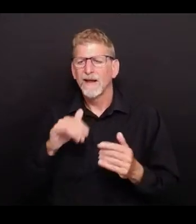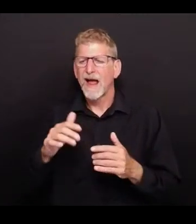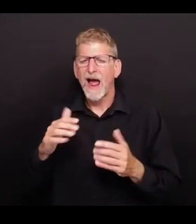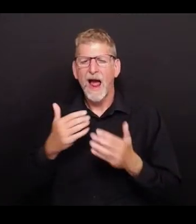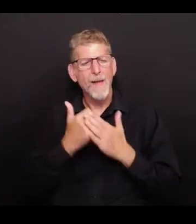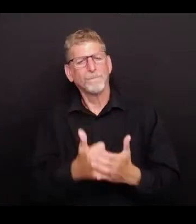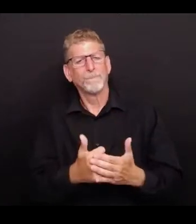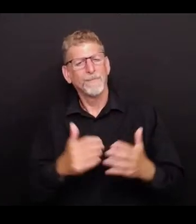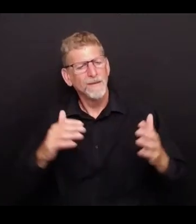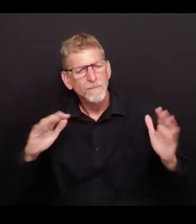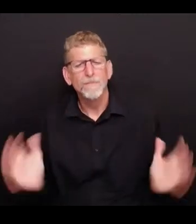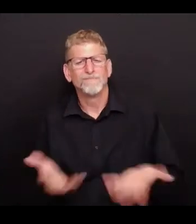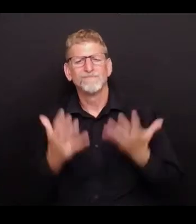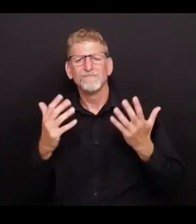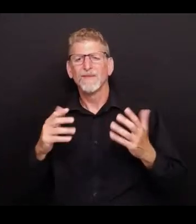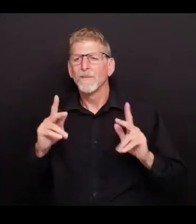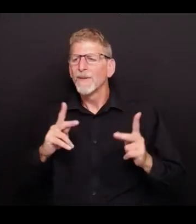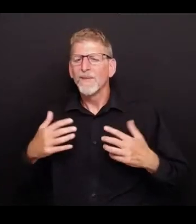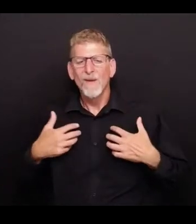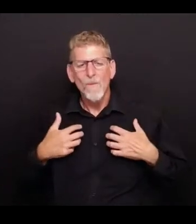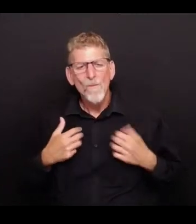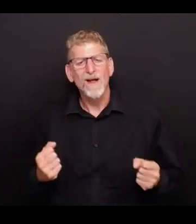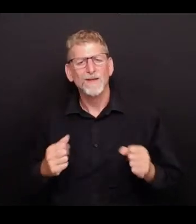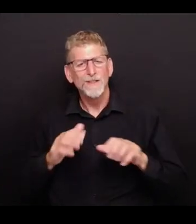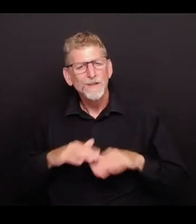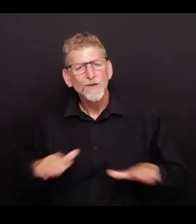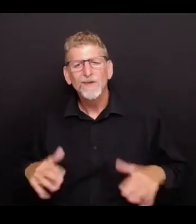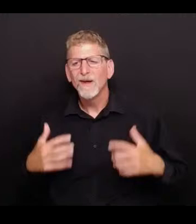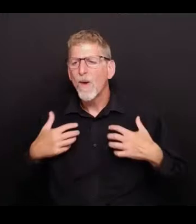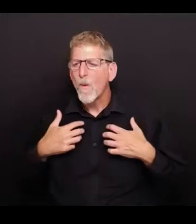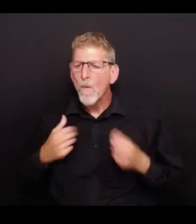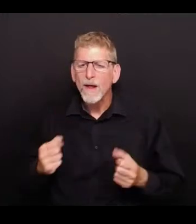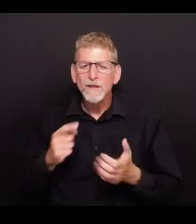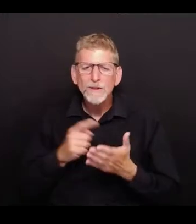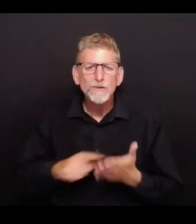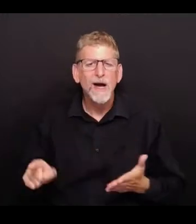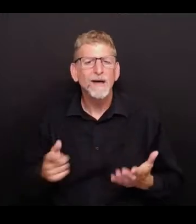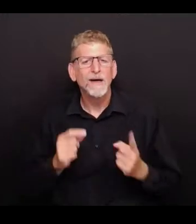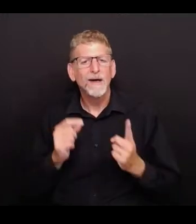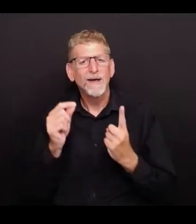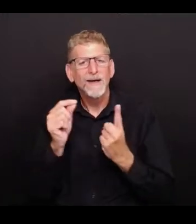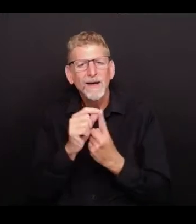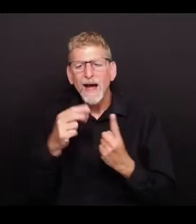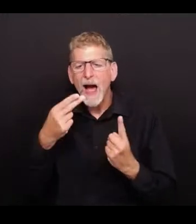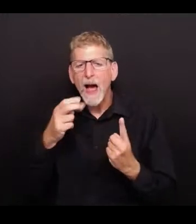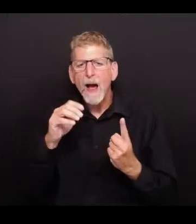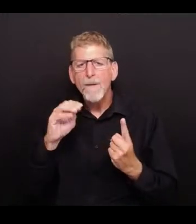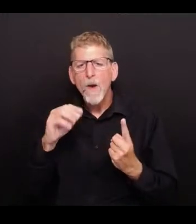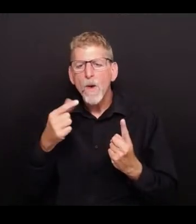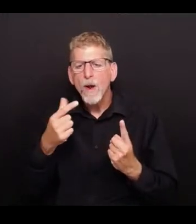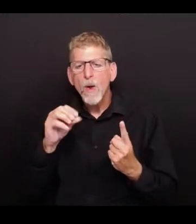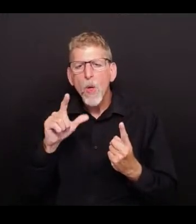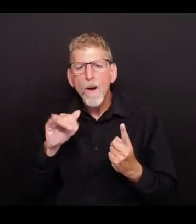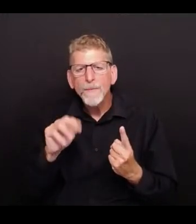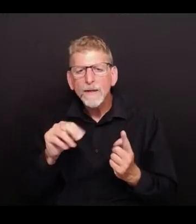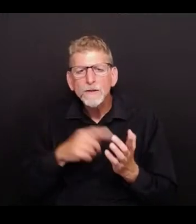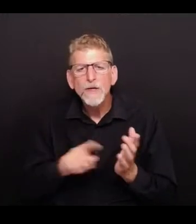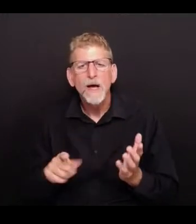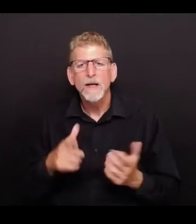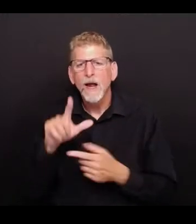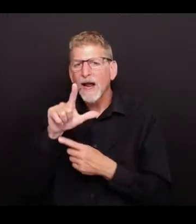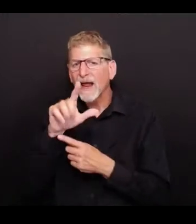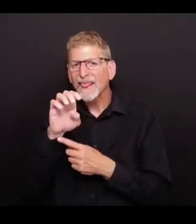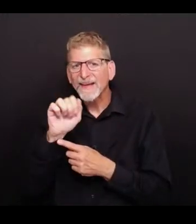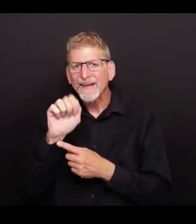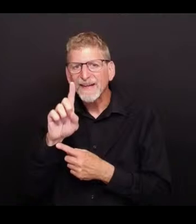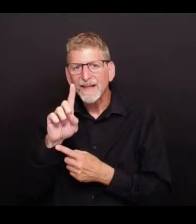to encourage well-child checks, for example, getting your hemoglobin or lead screening for children. We've seen it used to